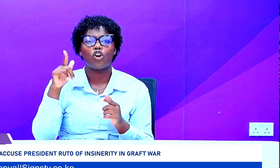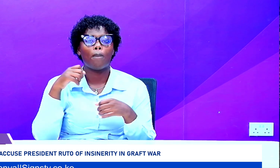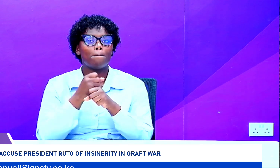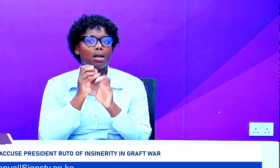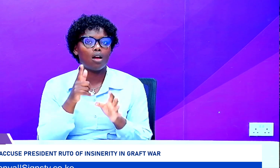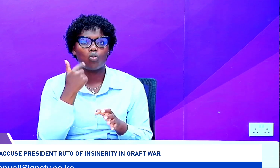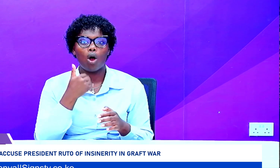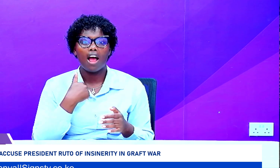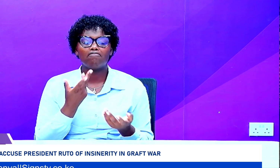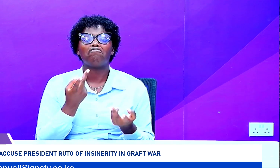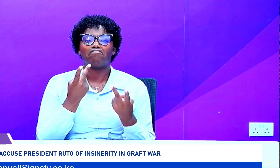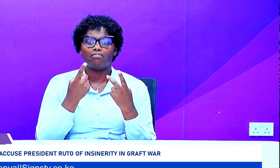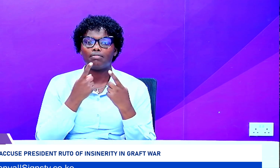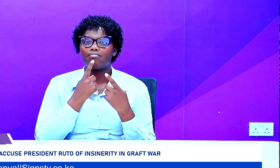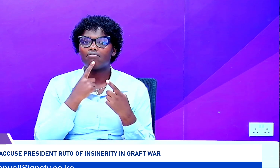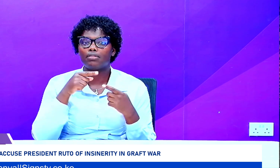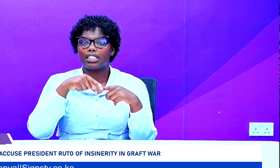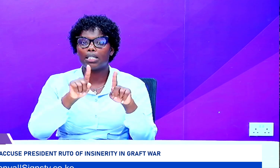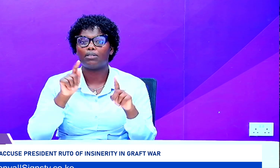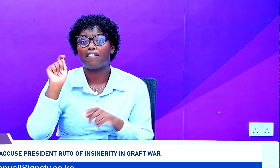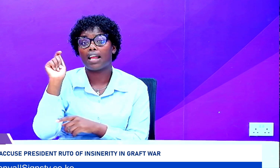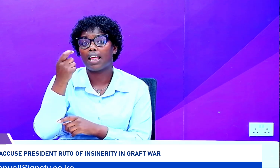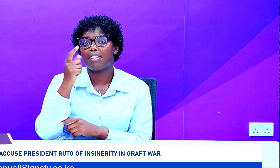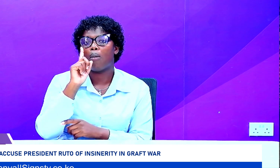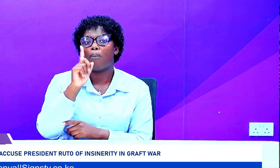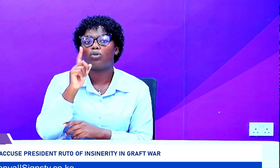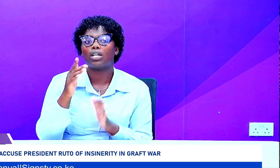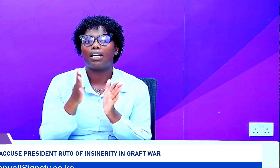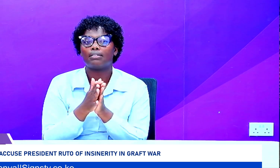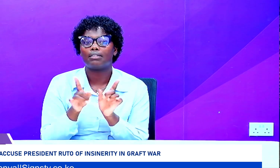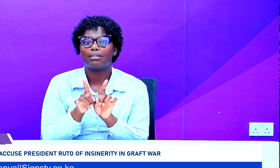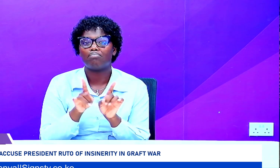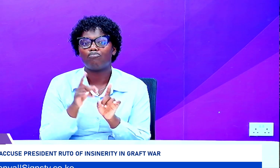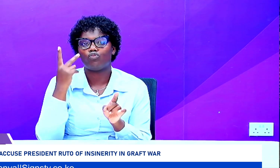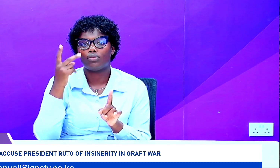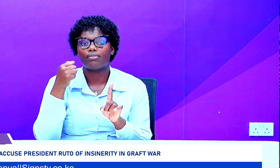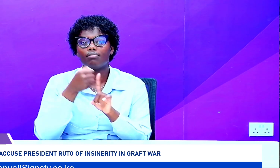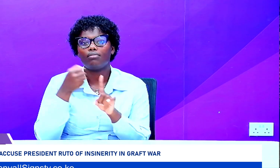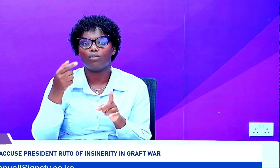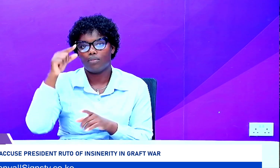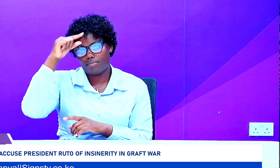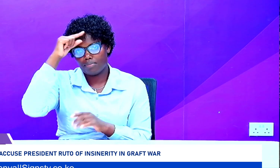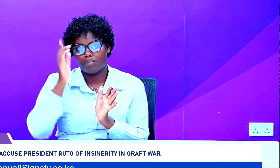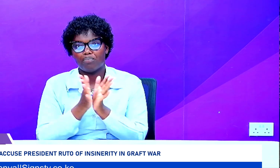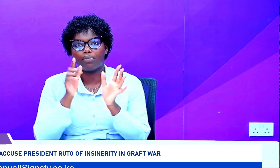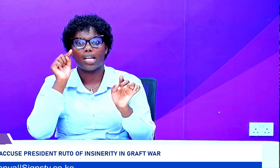And on to our next news item. a group of lawmakers who have labeled themselves